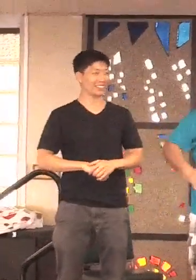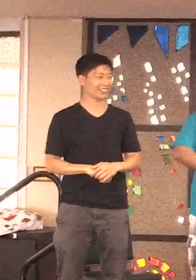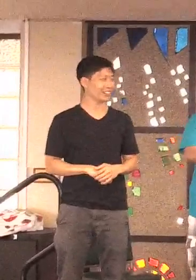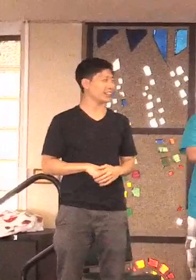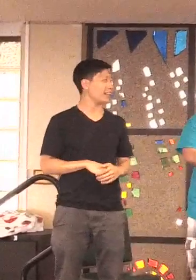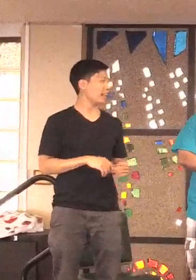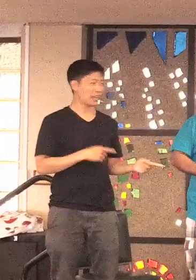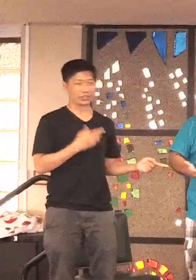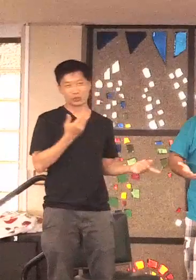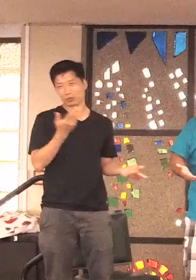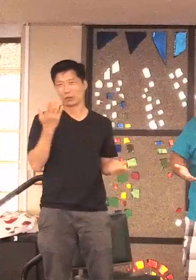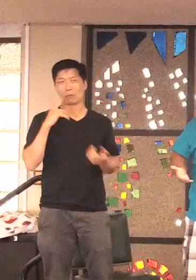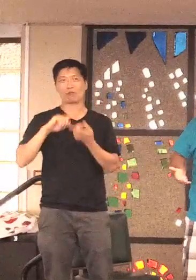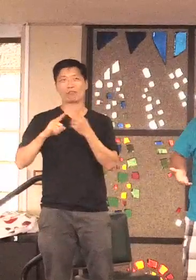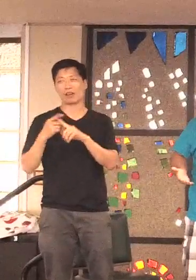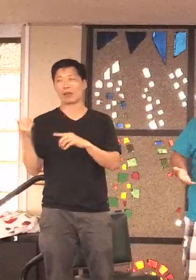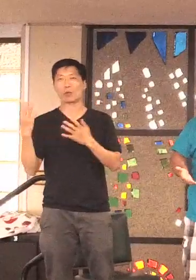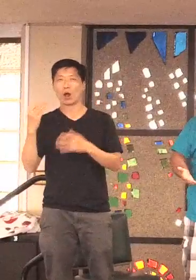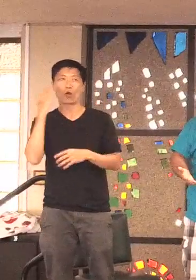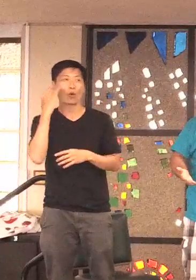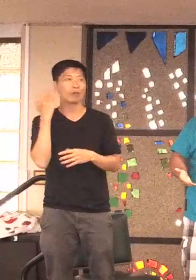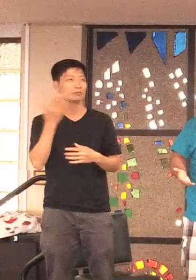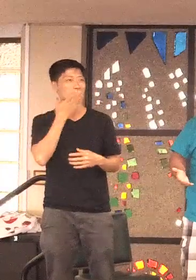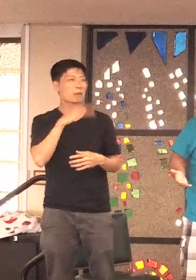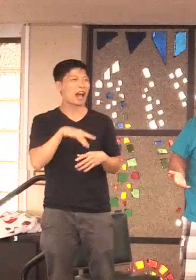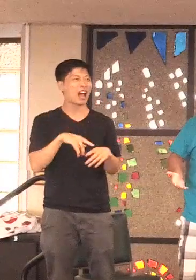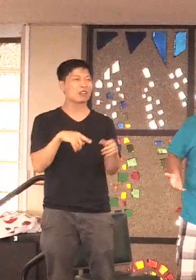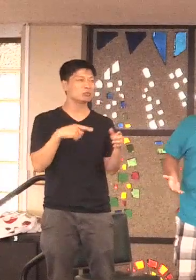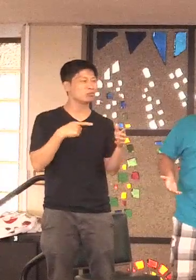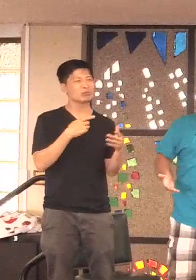And of course, you know, they want to know the swear words. That's like the first thing.